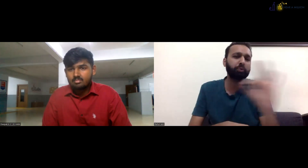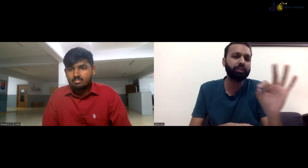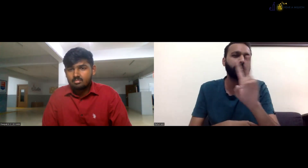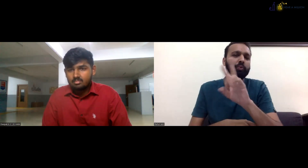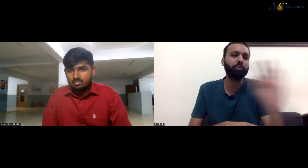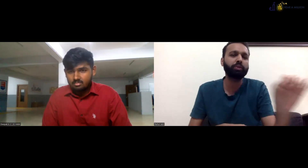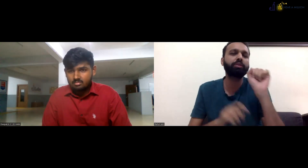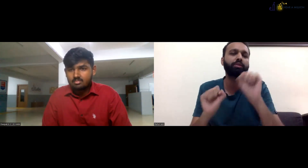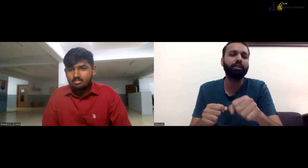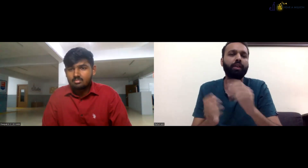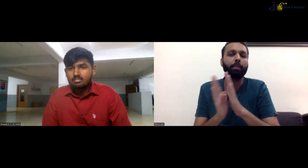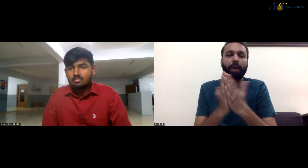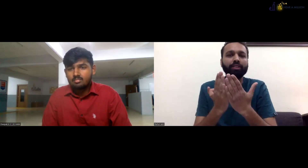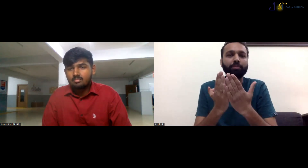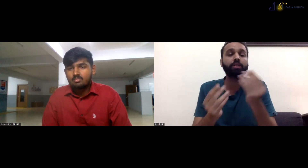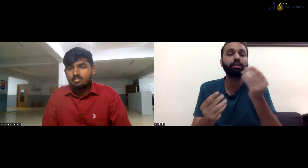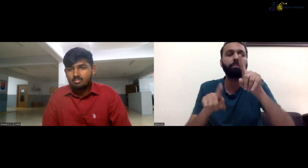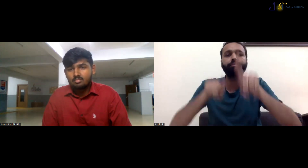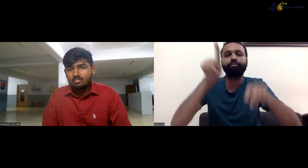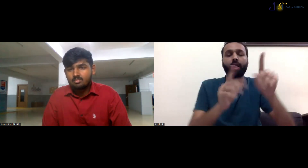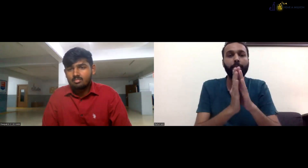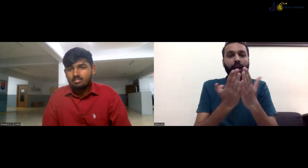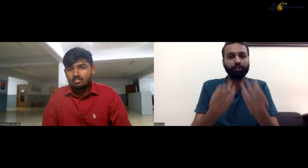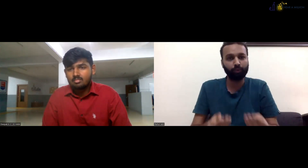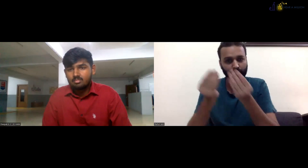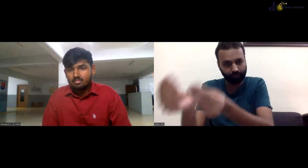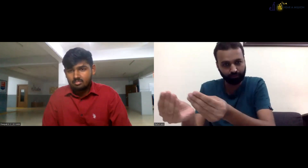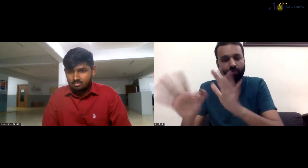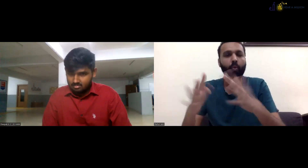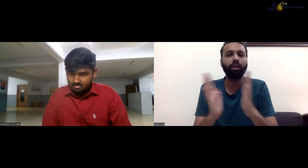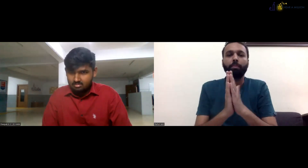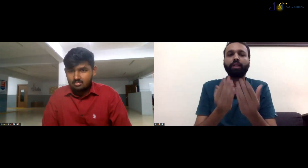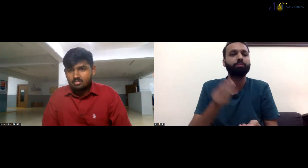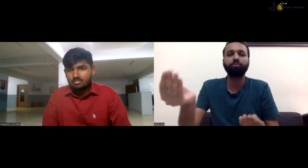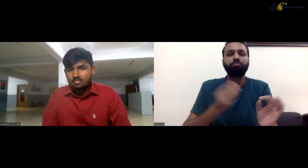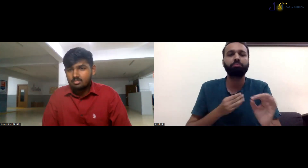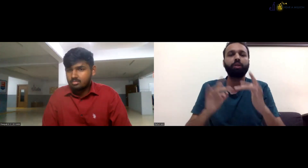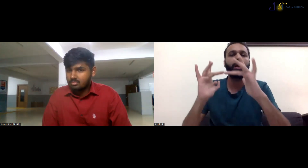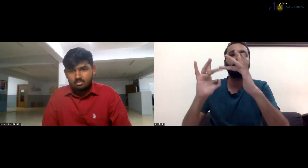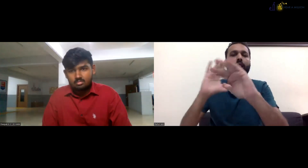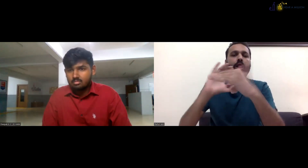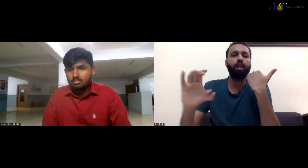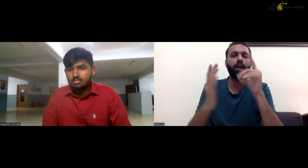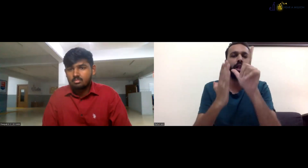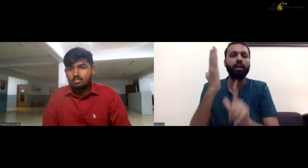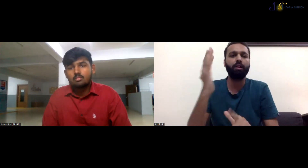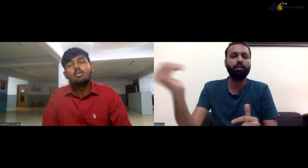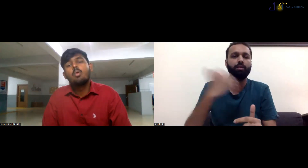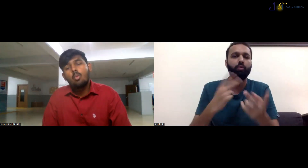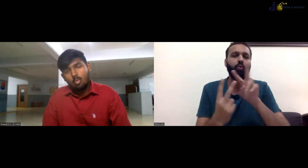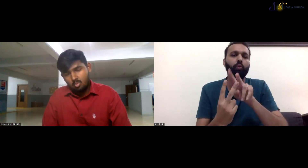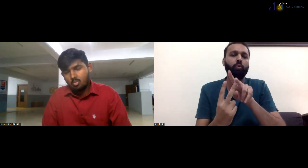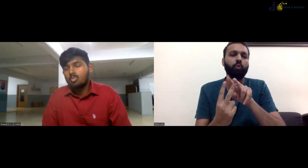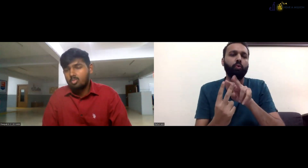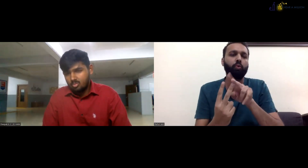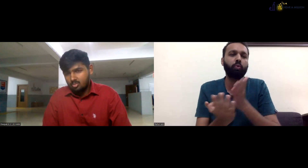take your picture within a week or maybe 2-3 weeks. You get the visa. Sometimes you have to give your passport. Sometimes you don't need